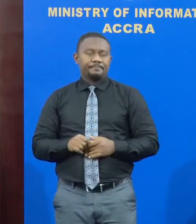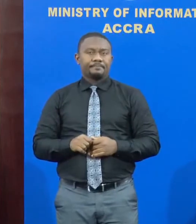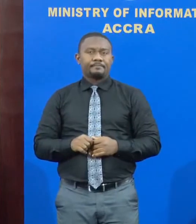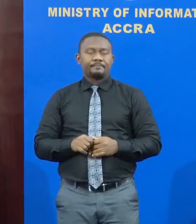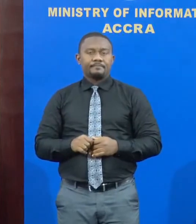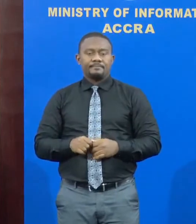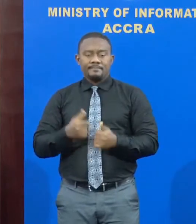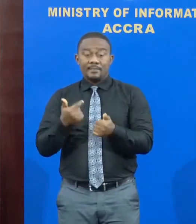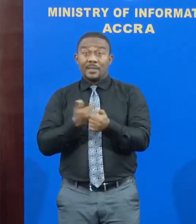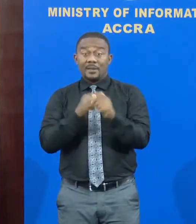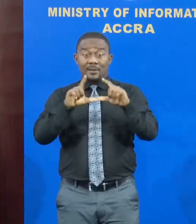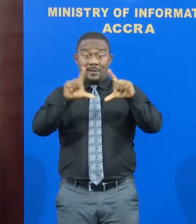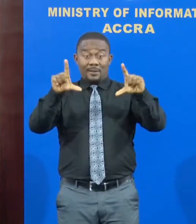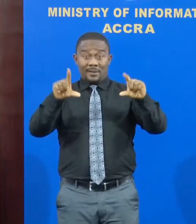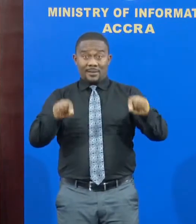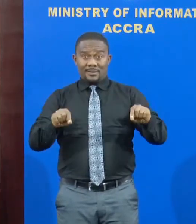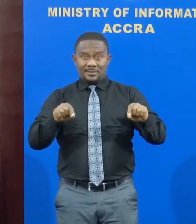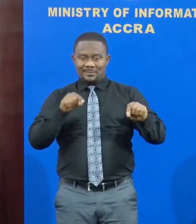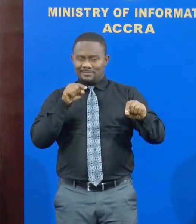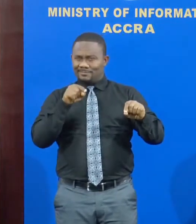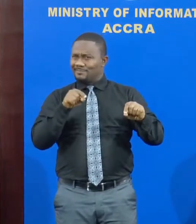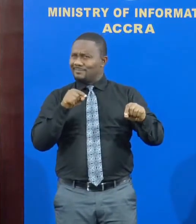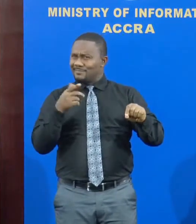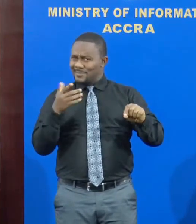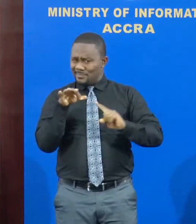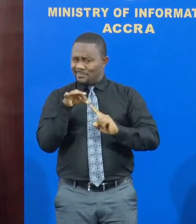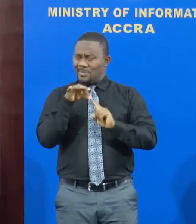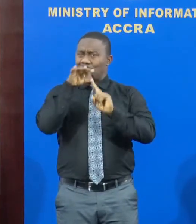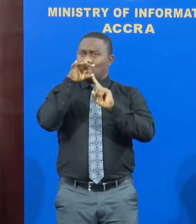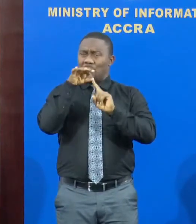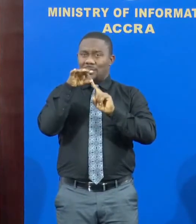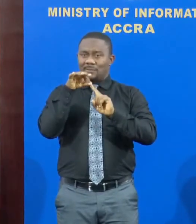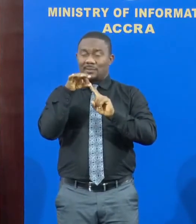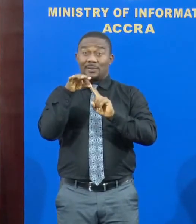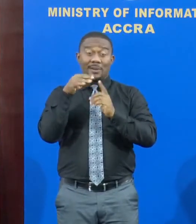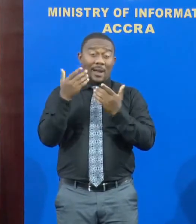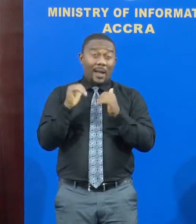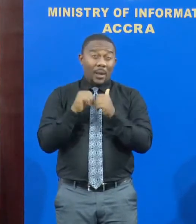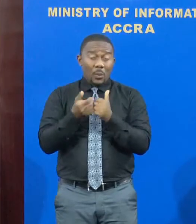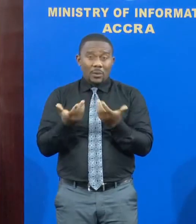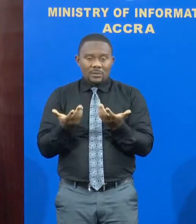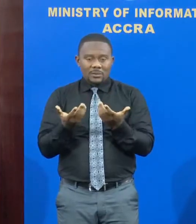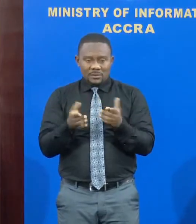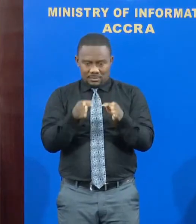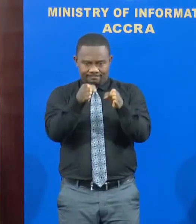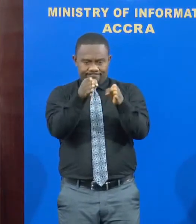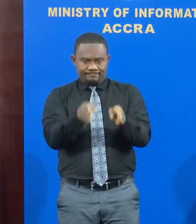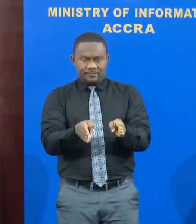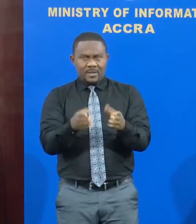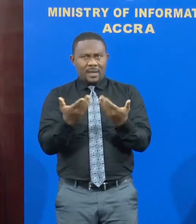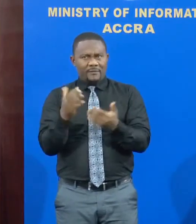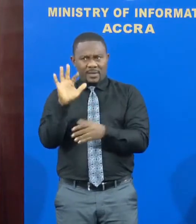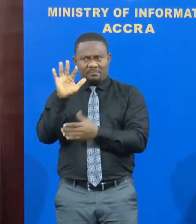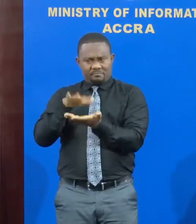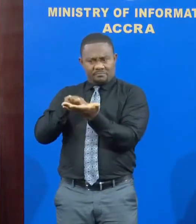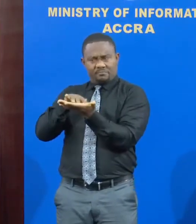card, for its part, is uniquely identifies the bearer based on biometric